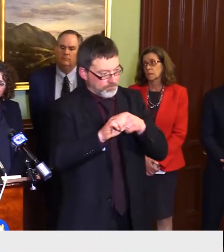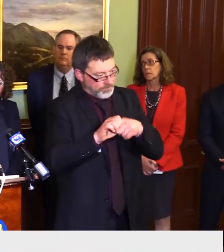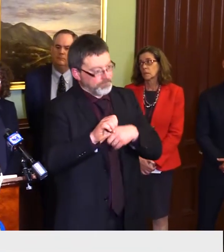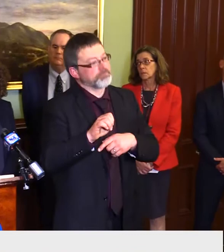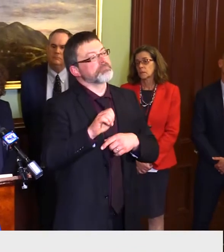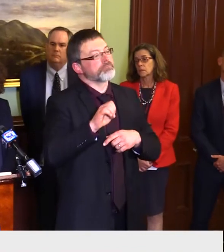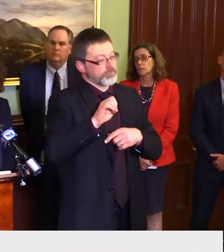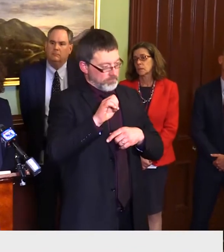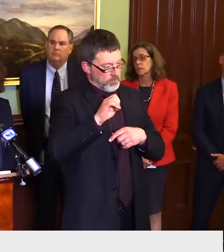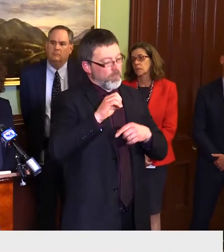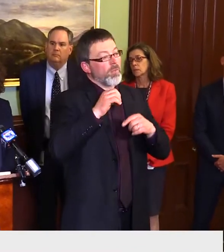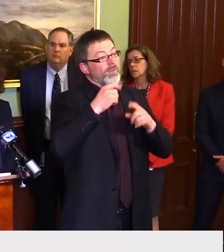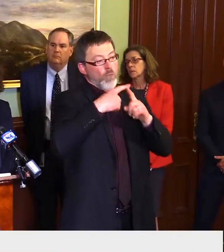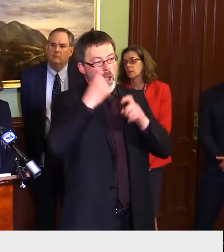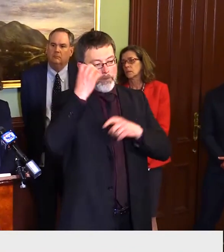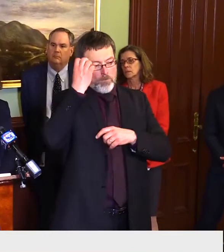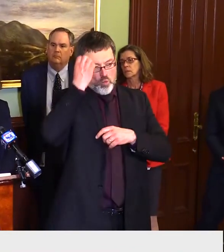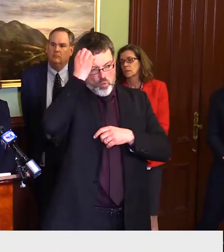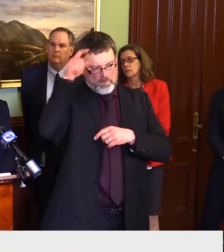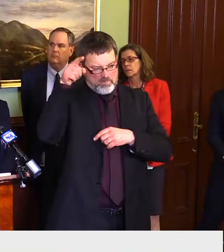us that. Doesn't it include Great Britain?